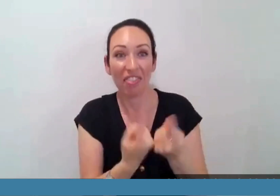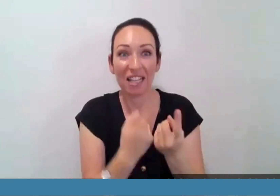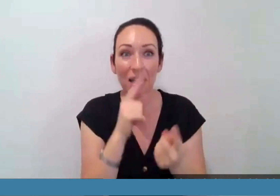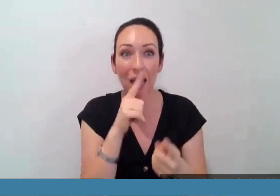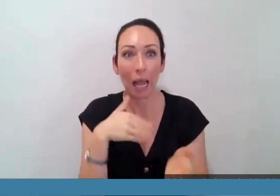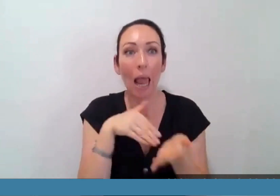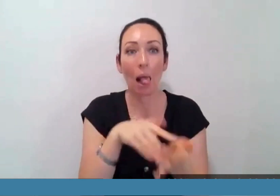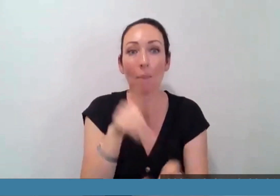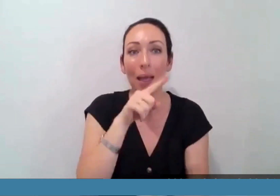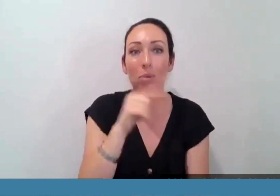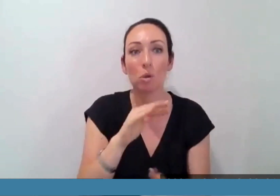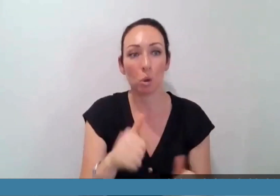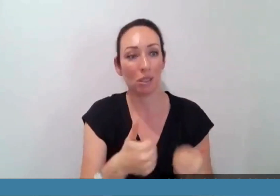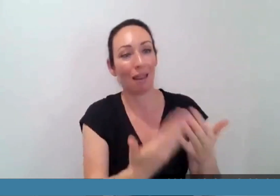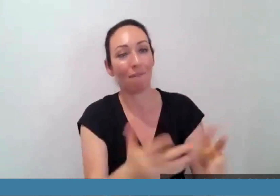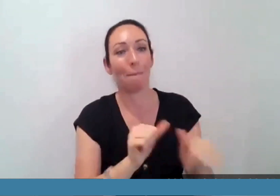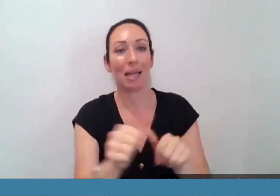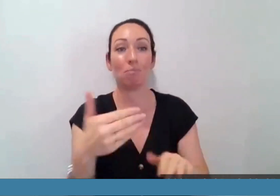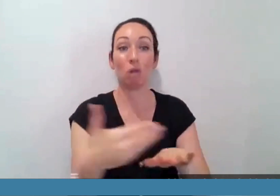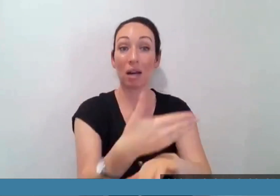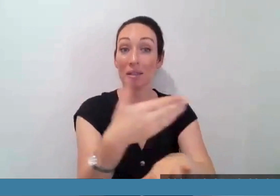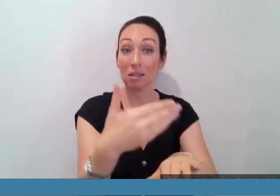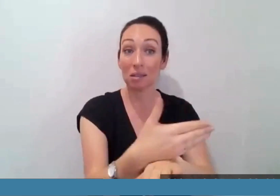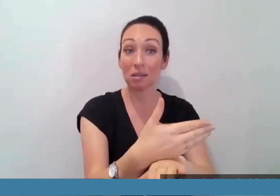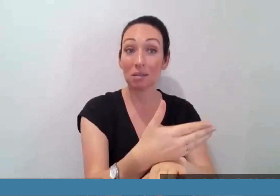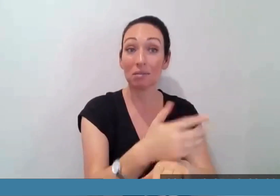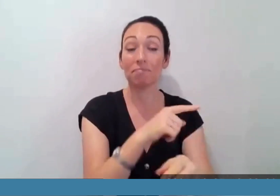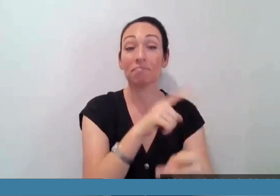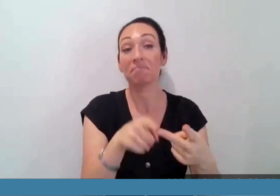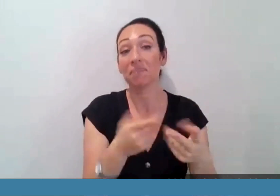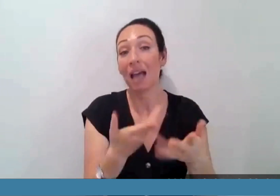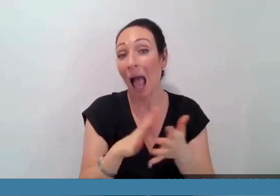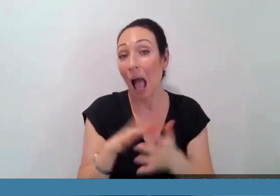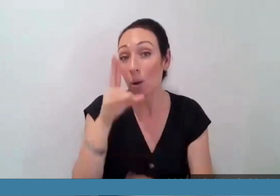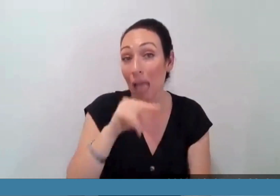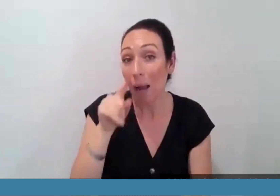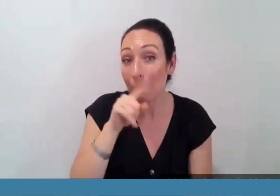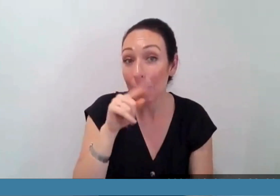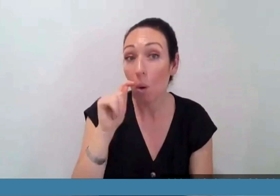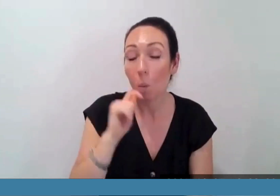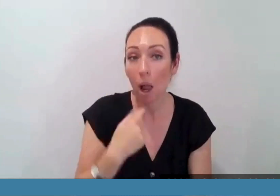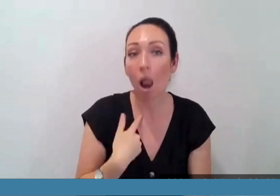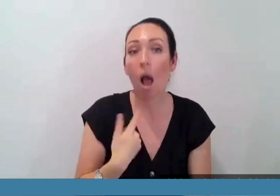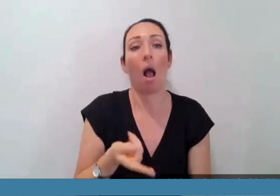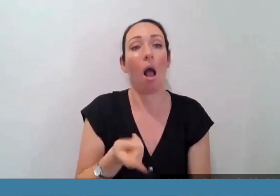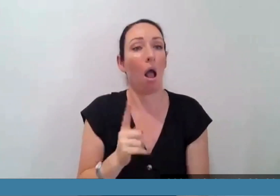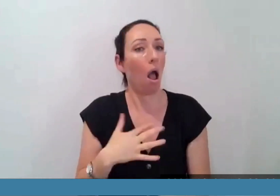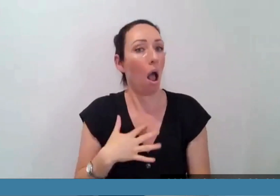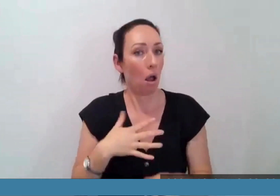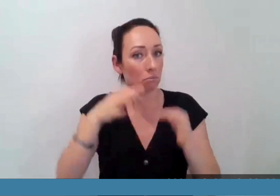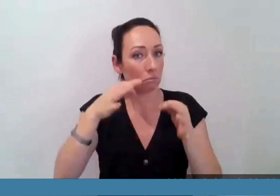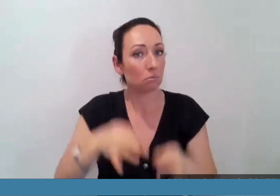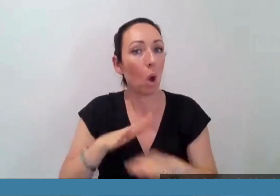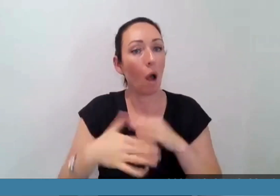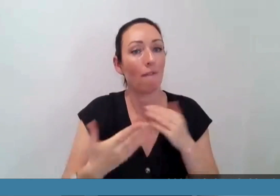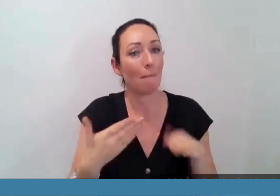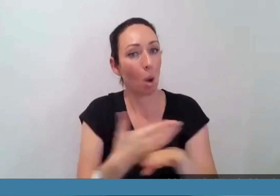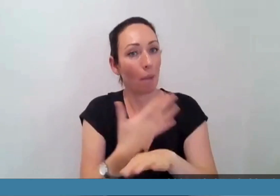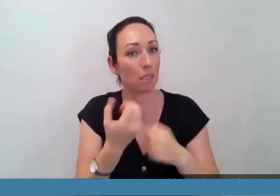practice, how young people make informed choices about employment supports,